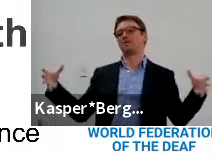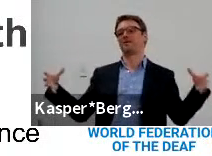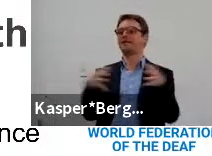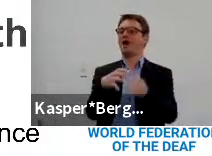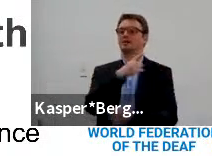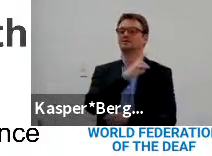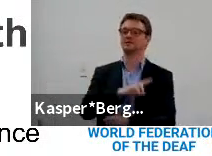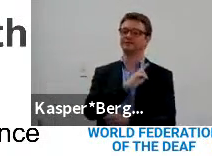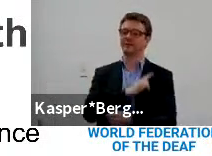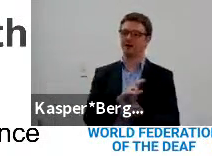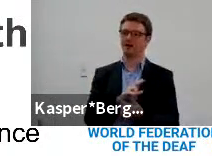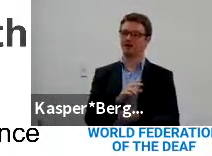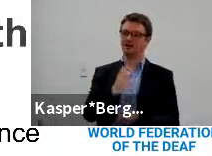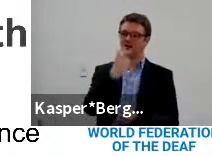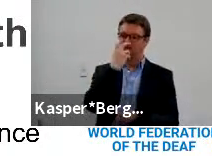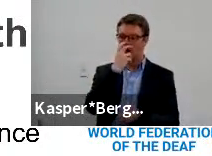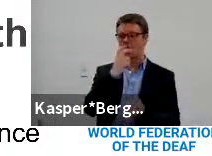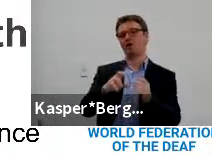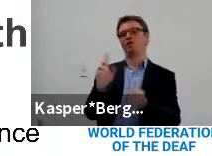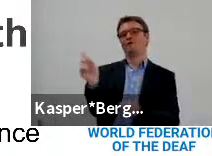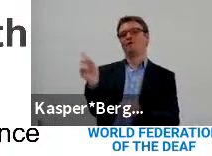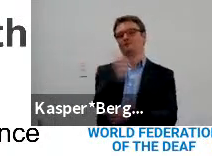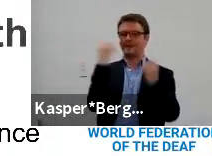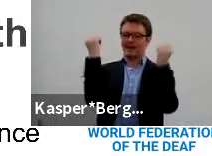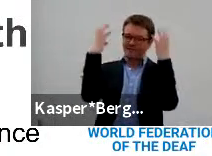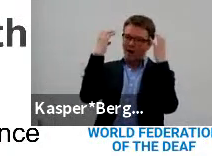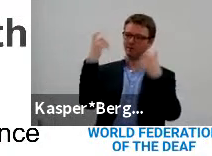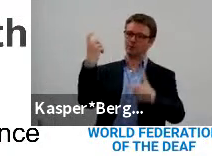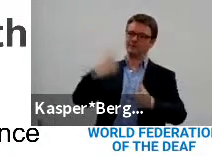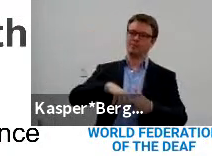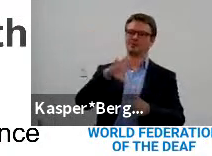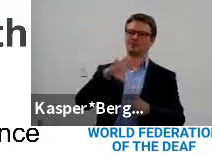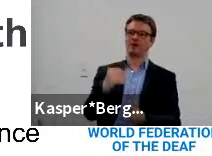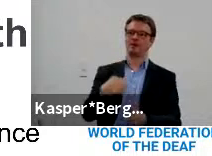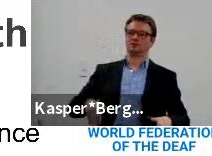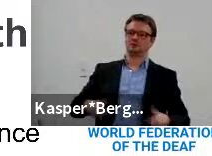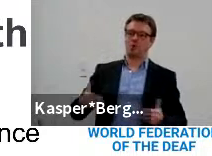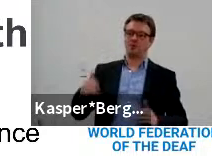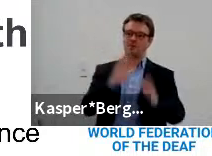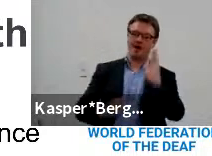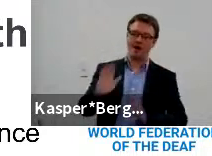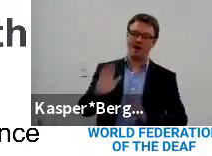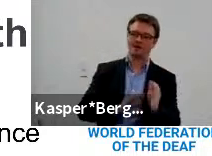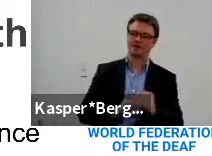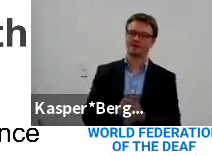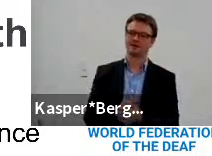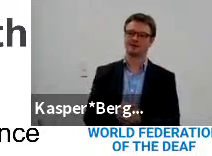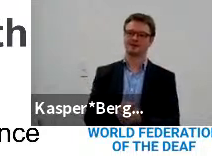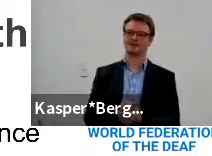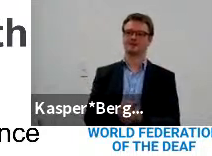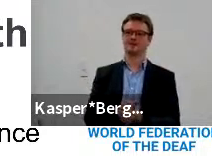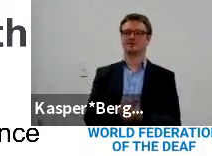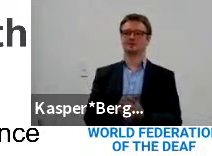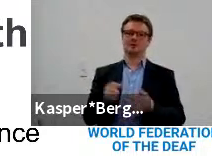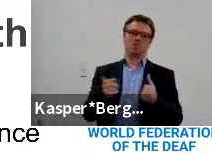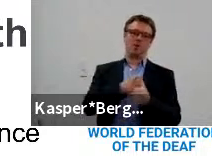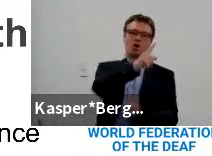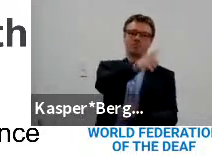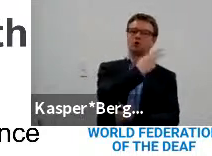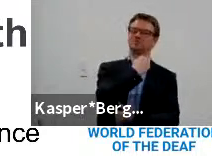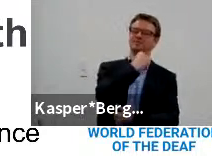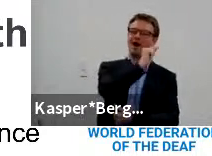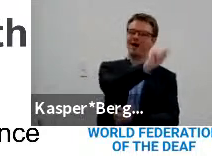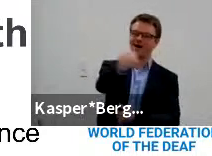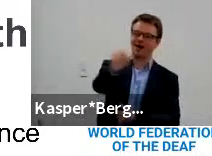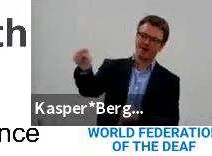And that's why we at WFD have a big responsibility in ensuring information regarding healthcare in